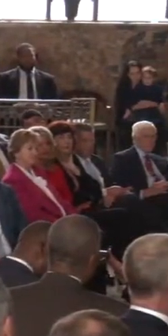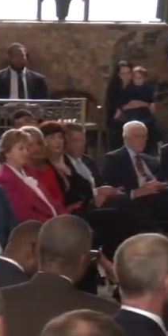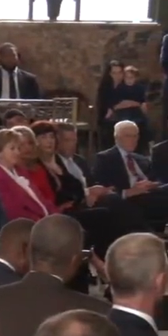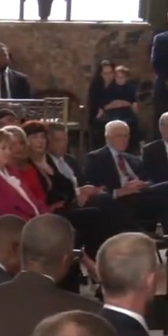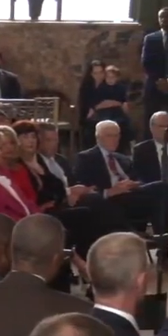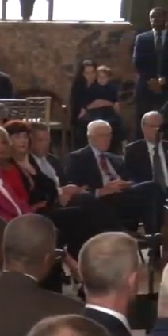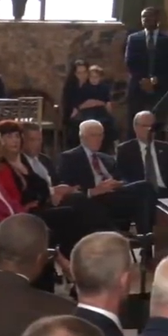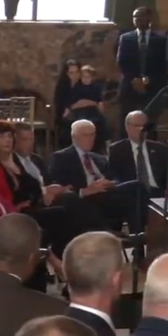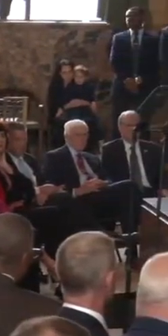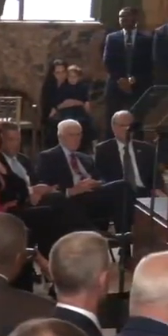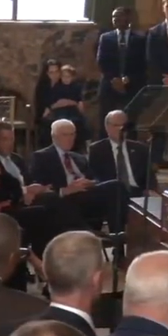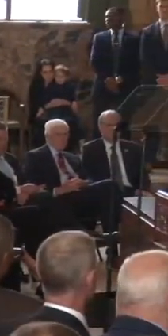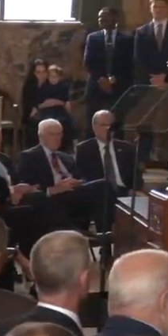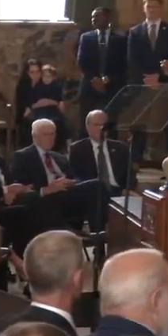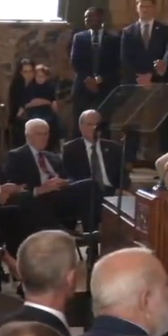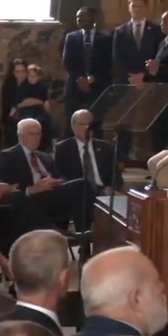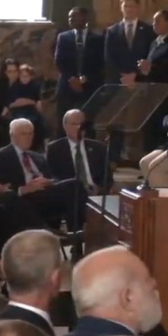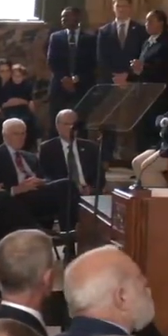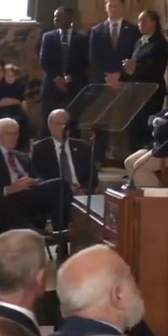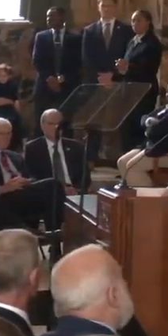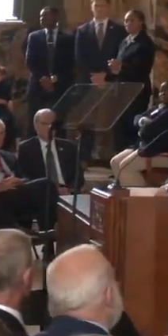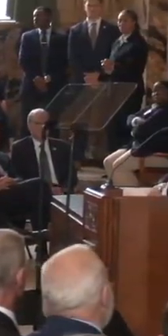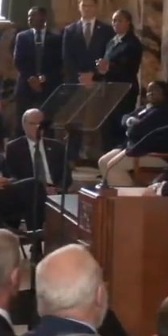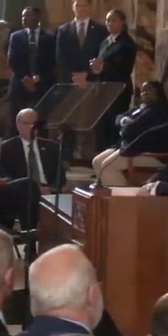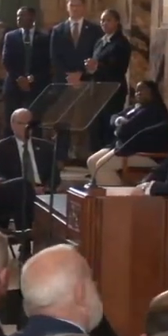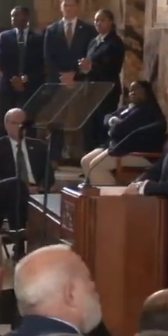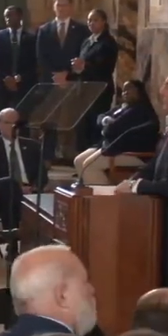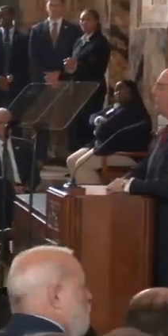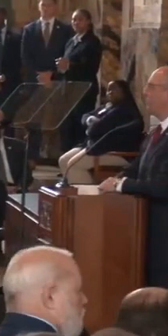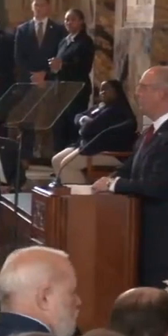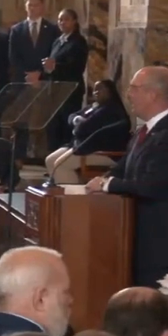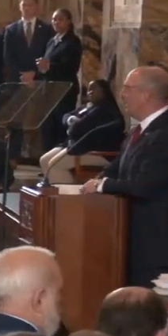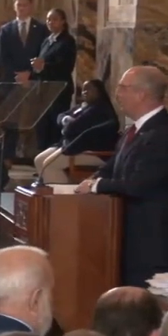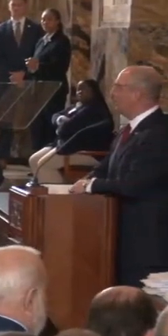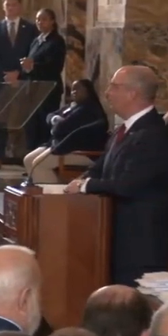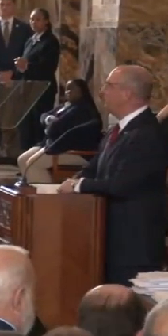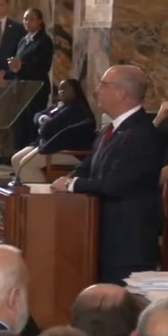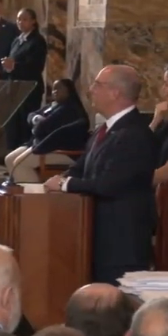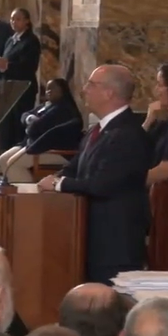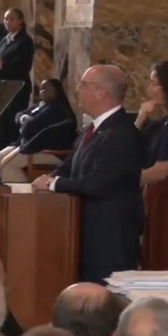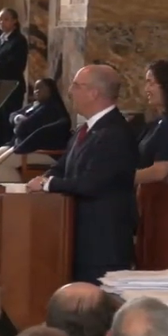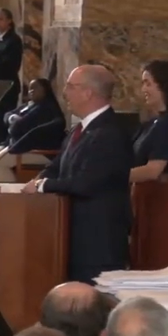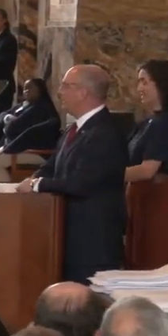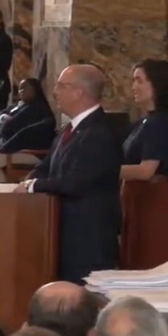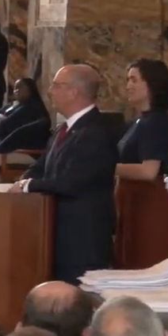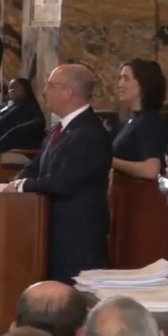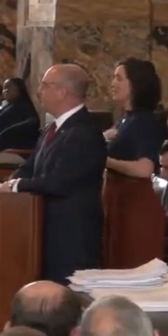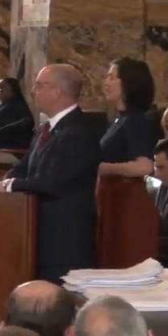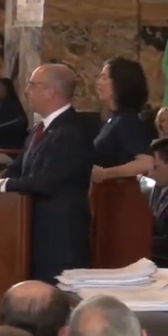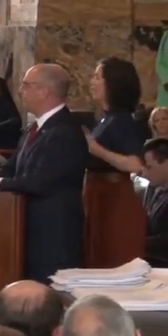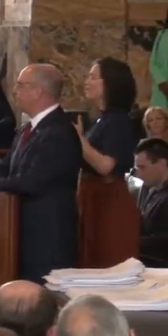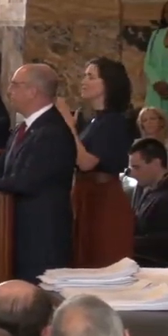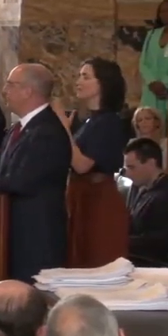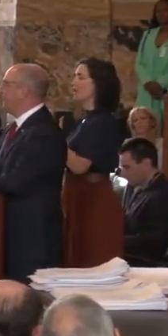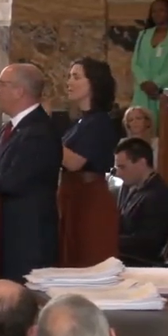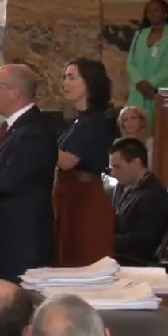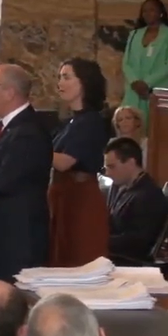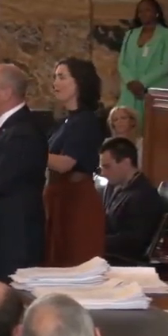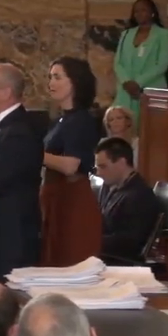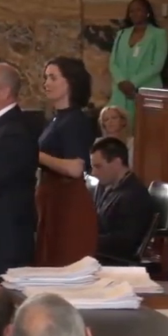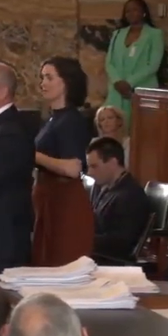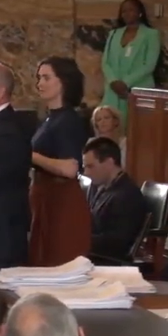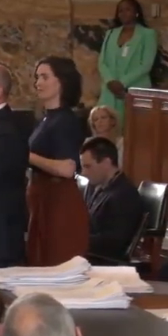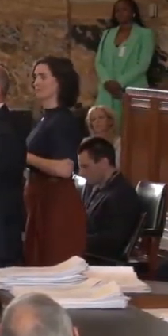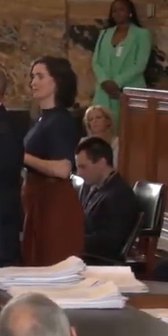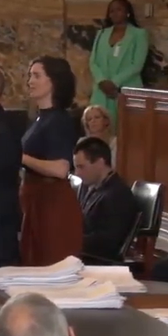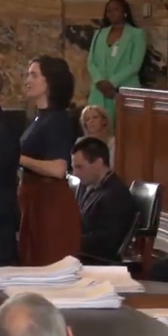Serving this state that I so dearly love, has been the honor of a lifetime. And with